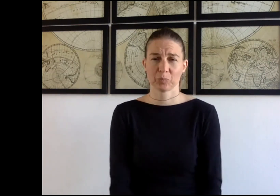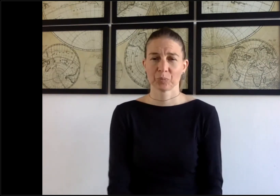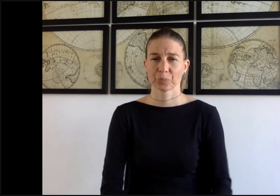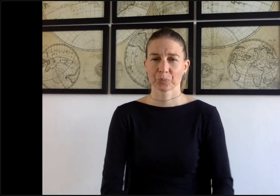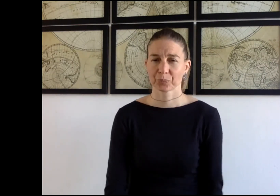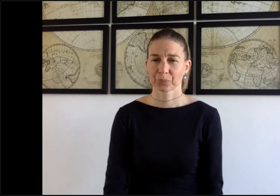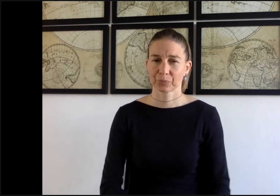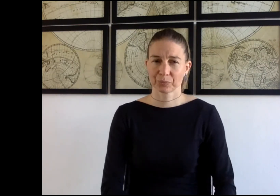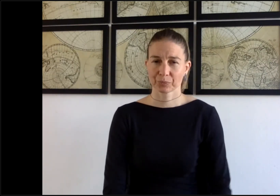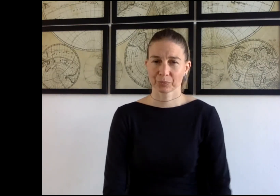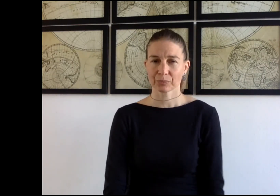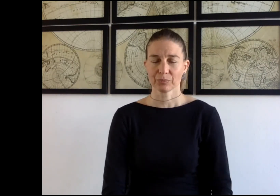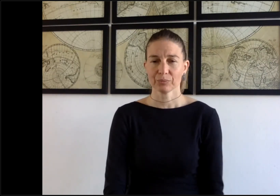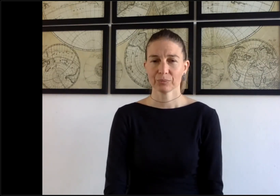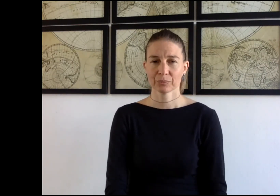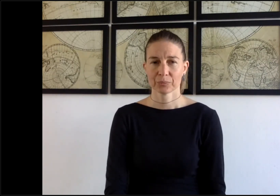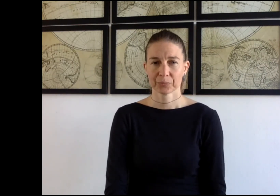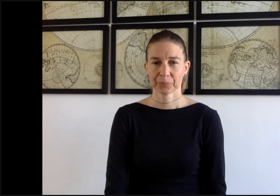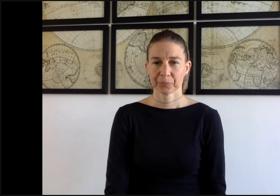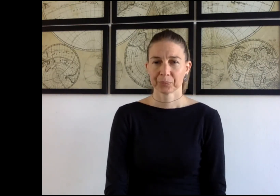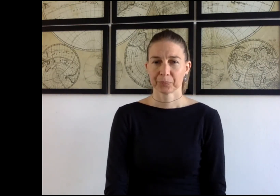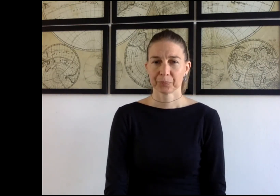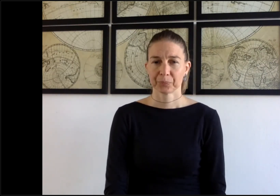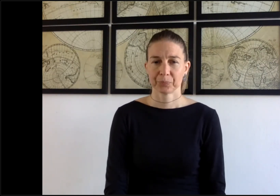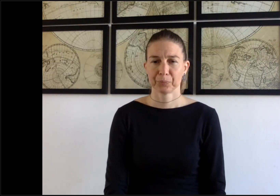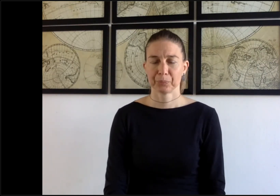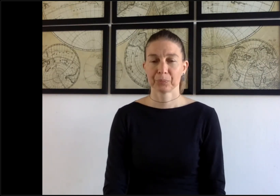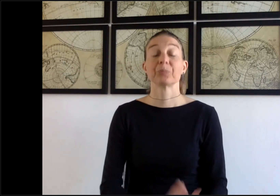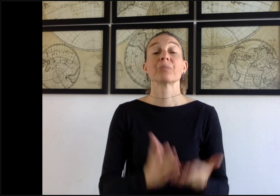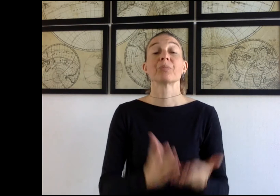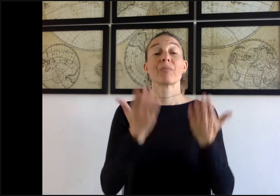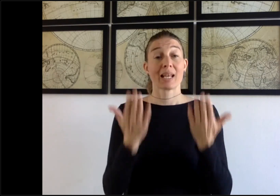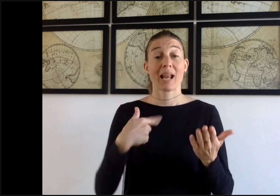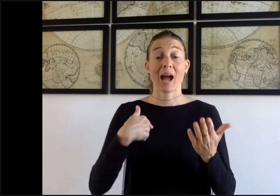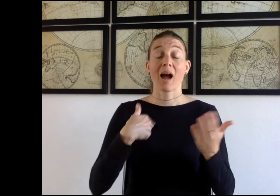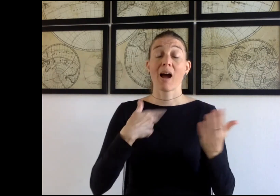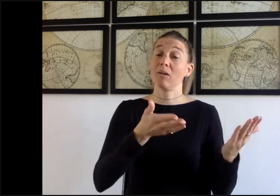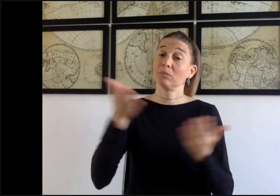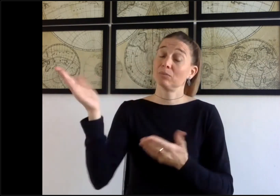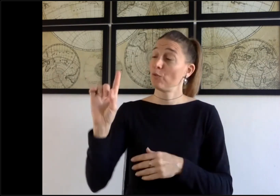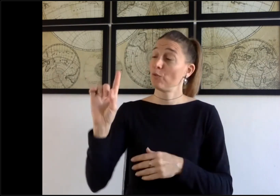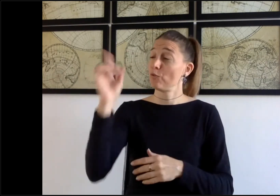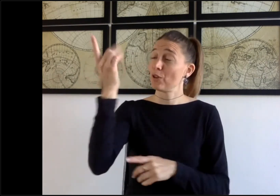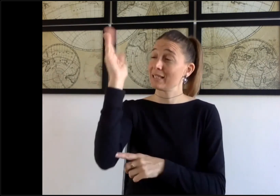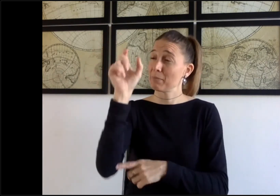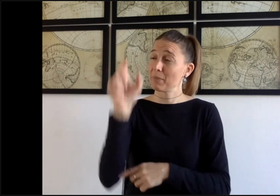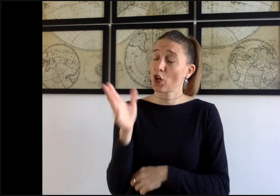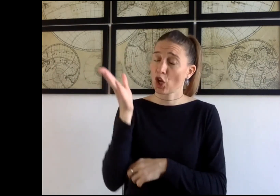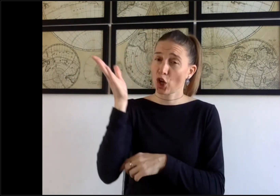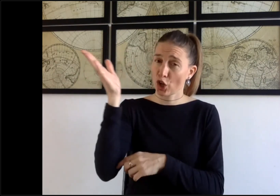And I will now hand over to our first speaker for her intervention. And this speaker